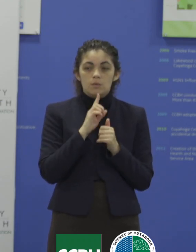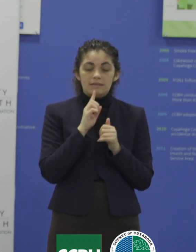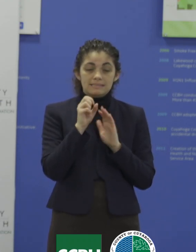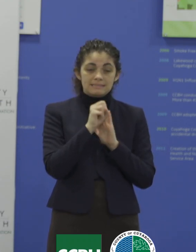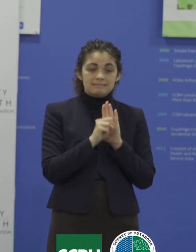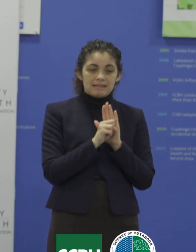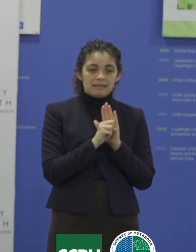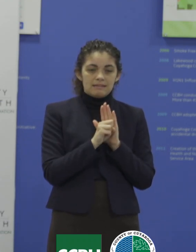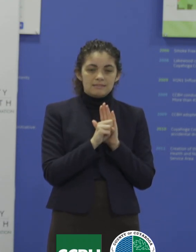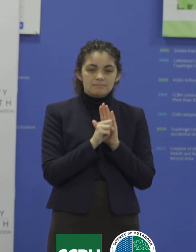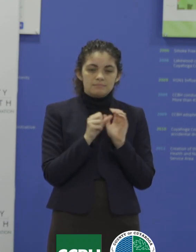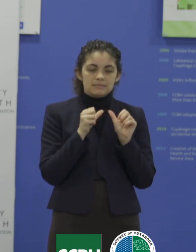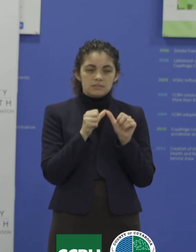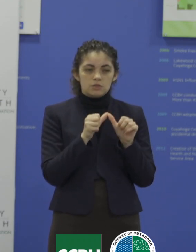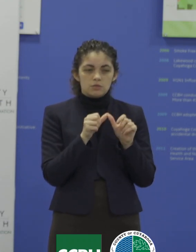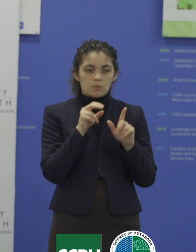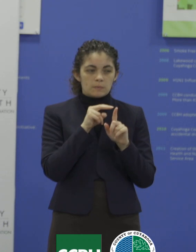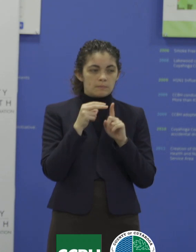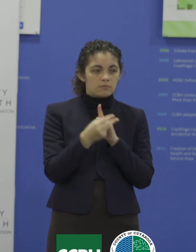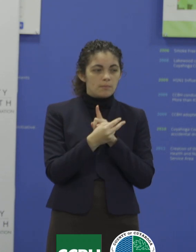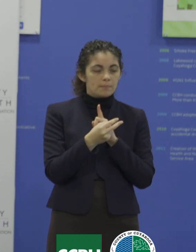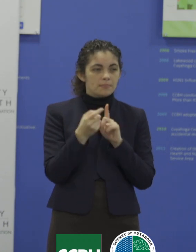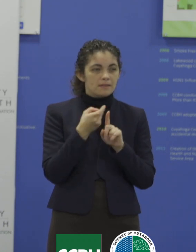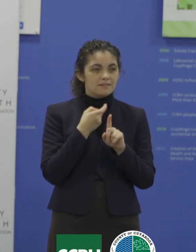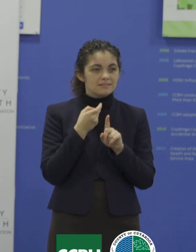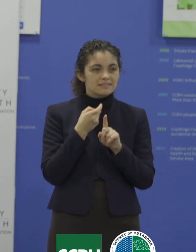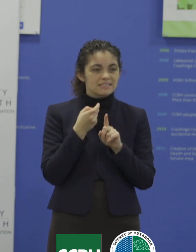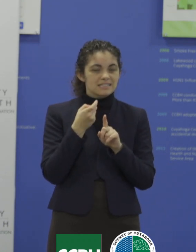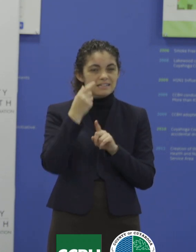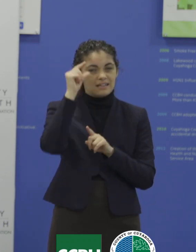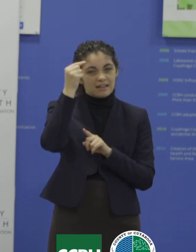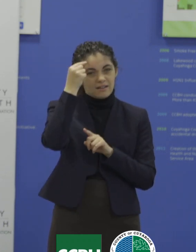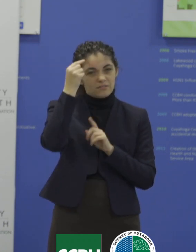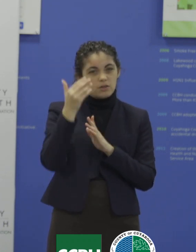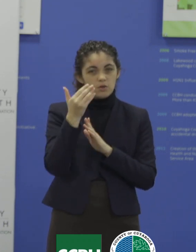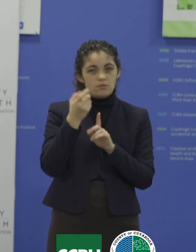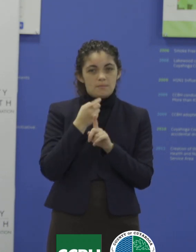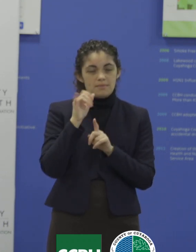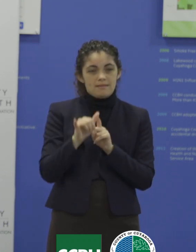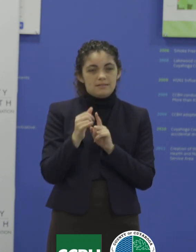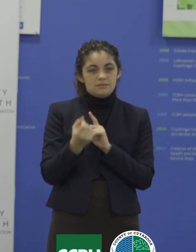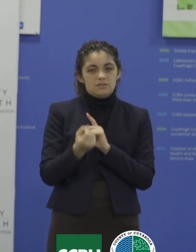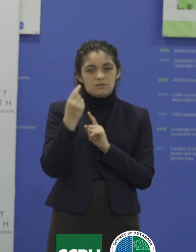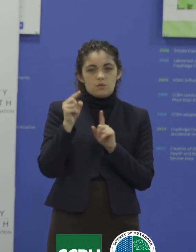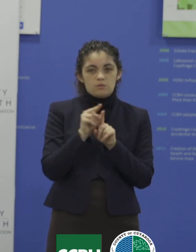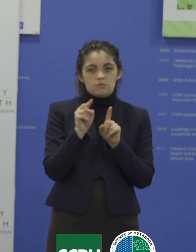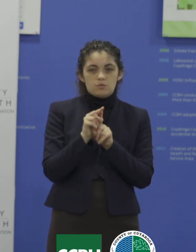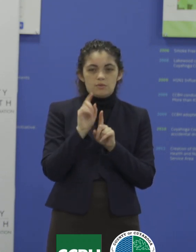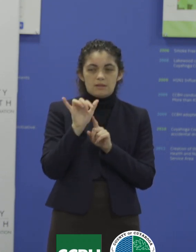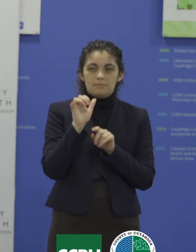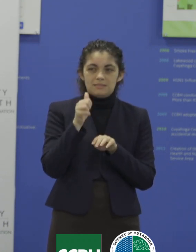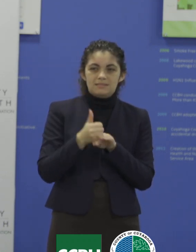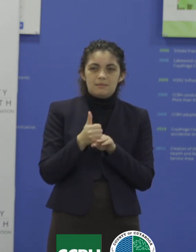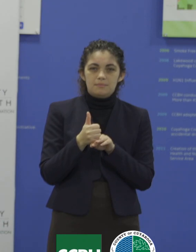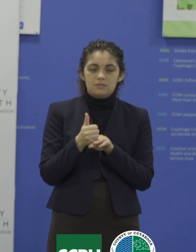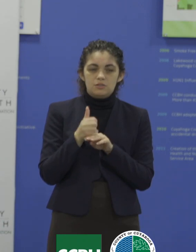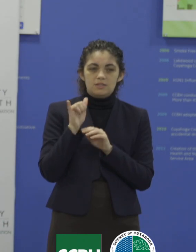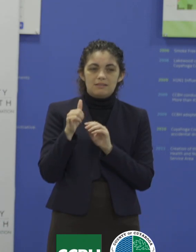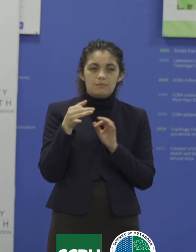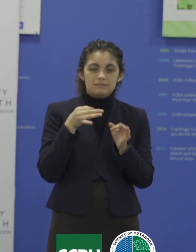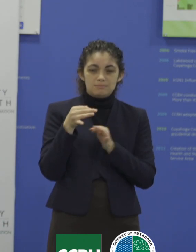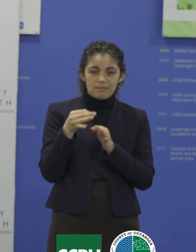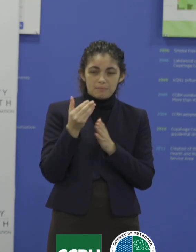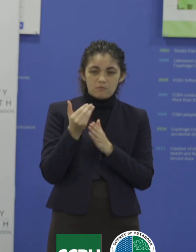statewide lens view from the governor's standpoint, which we think makes good sense in the zones that have been established that Lisa described